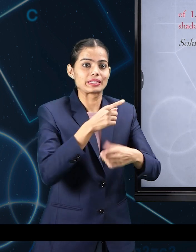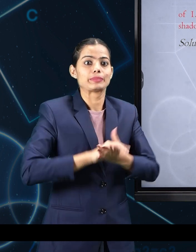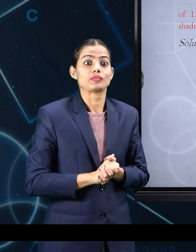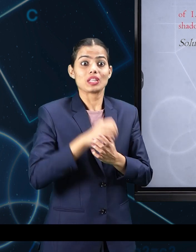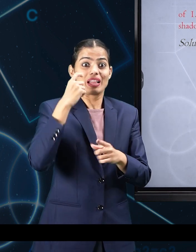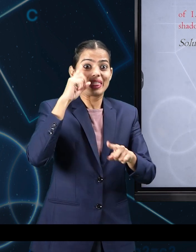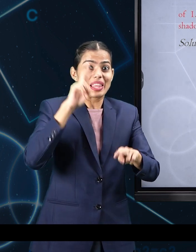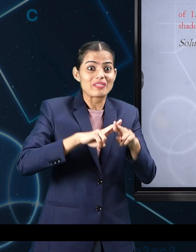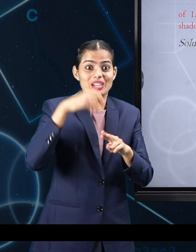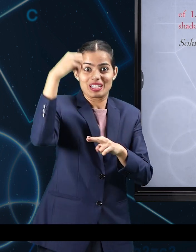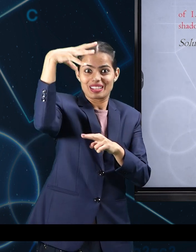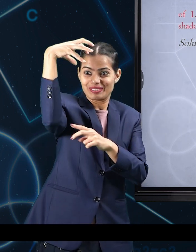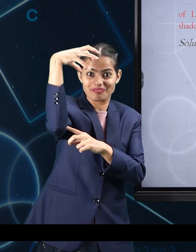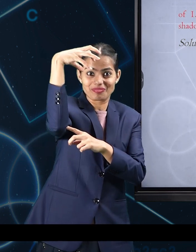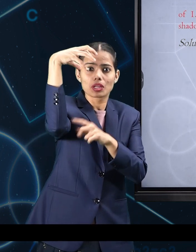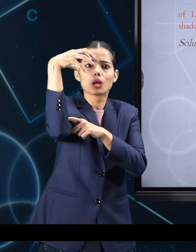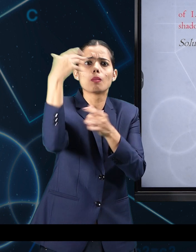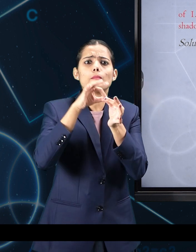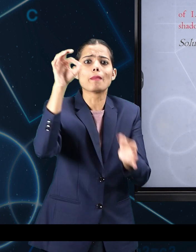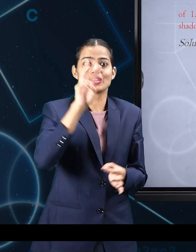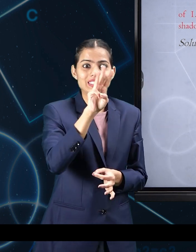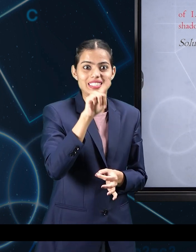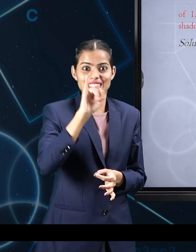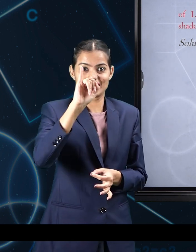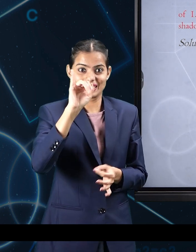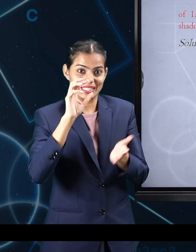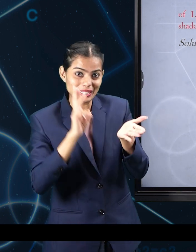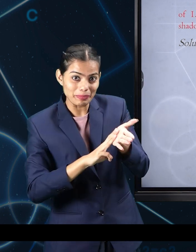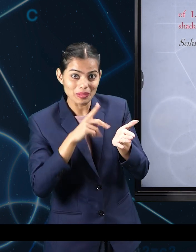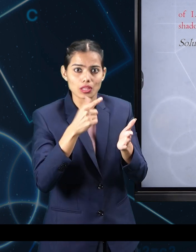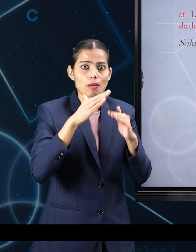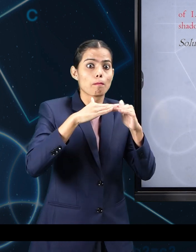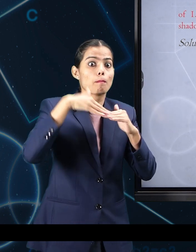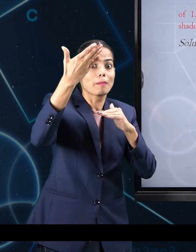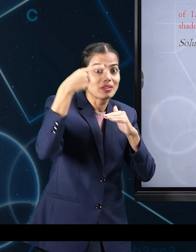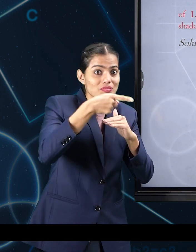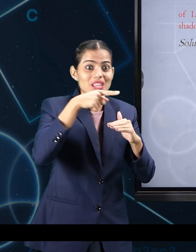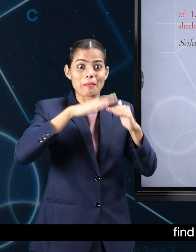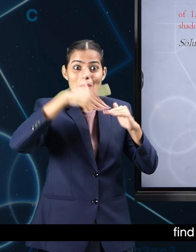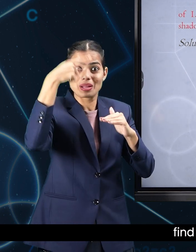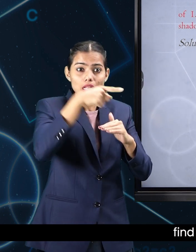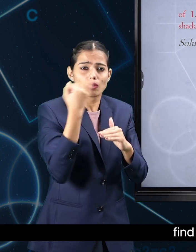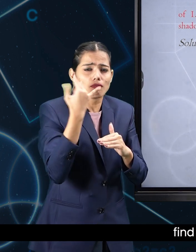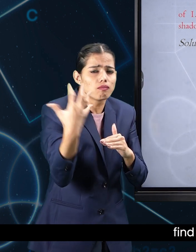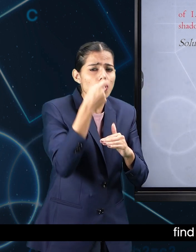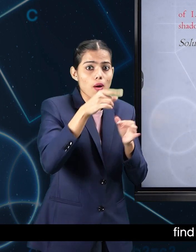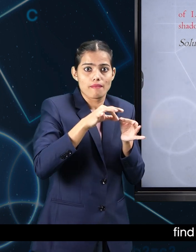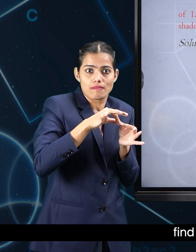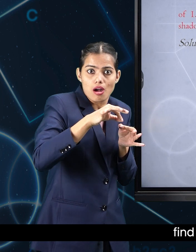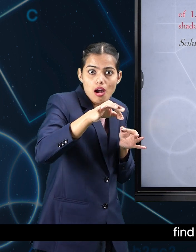If the lamp post is 3.6 meter or above the ground, find the length of its shadow cast